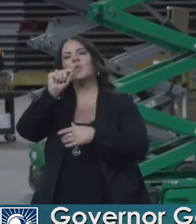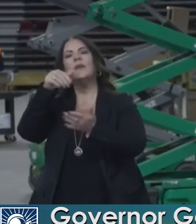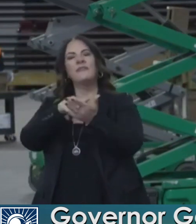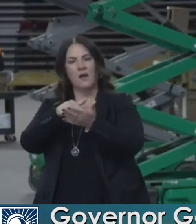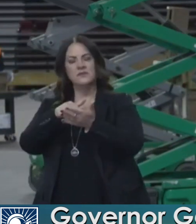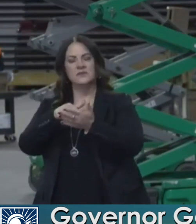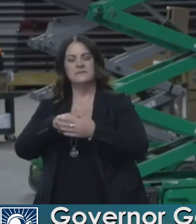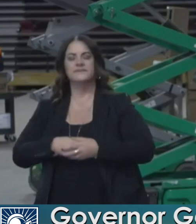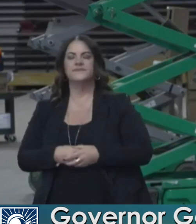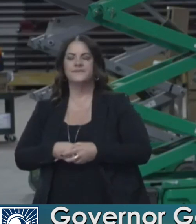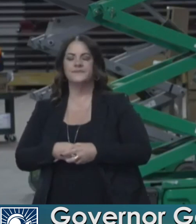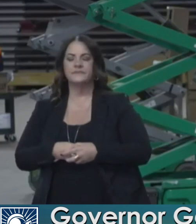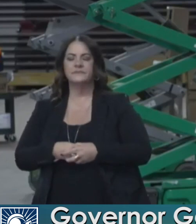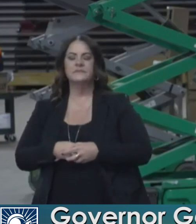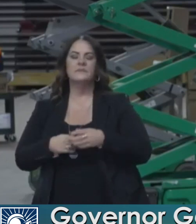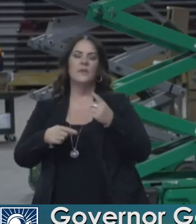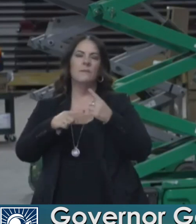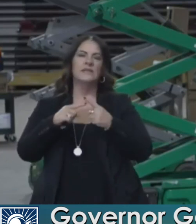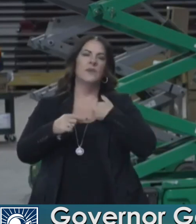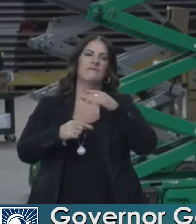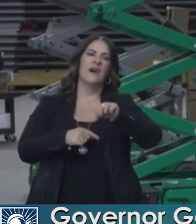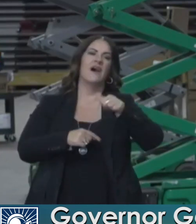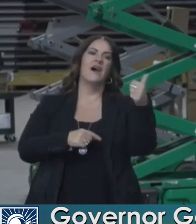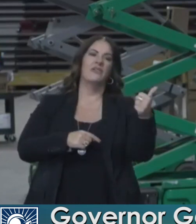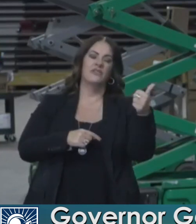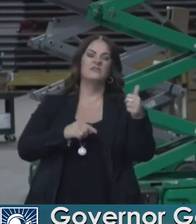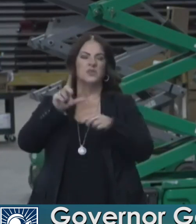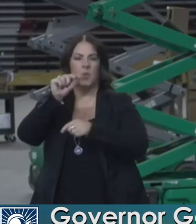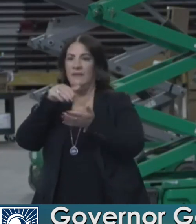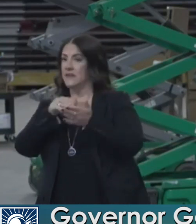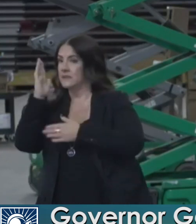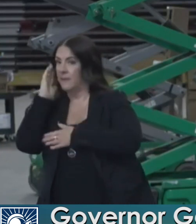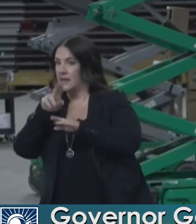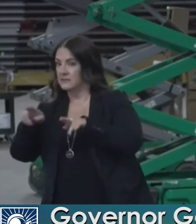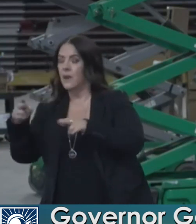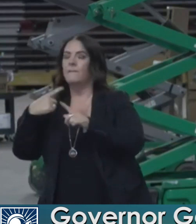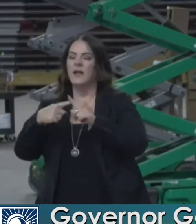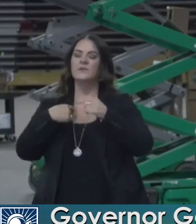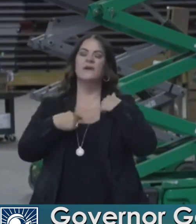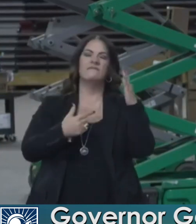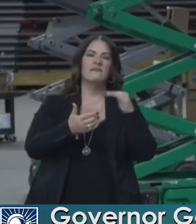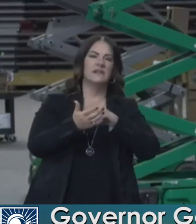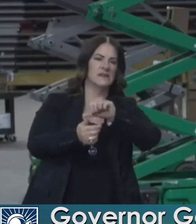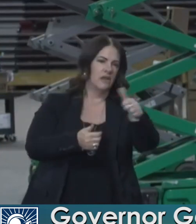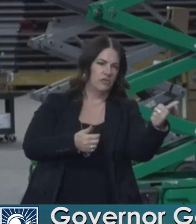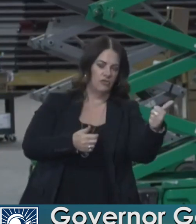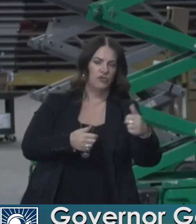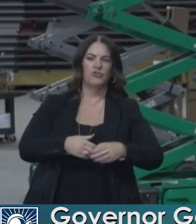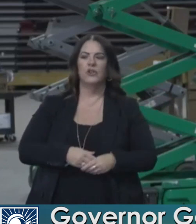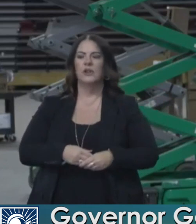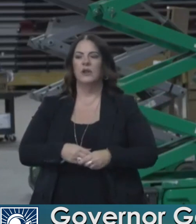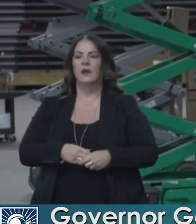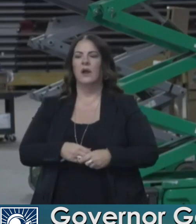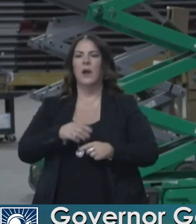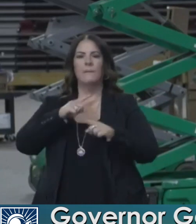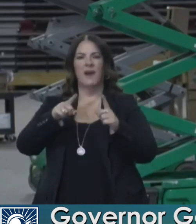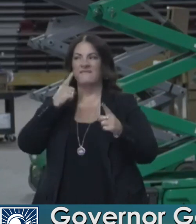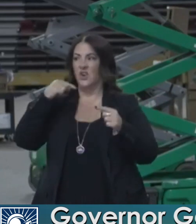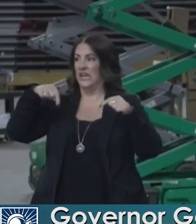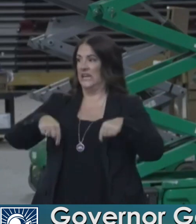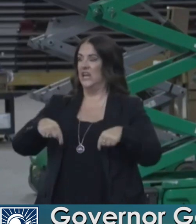that we currently have identified and in the process of negotiations, but we've locked in, like we have here,